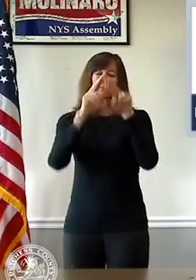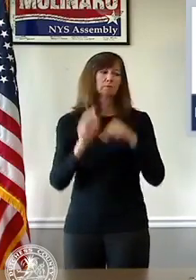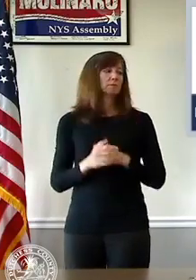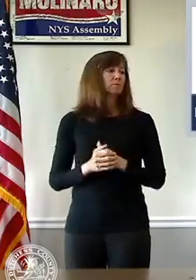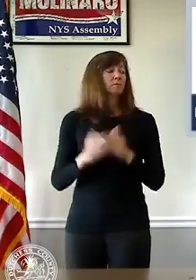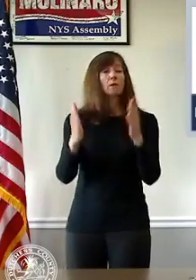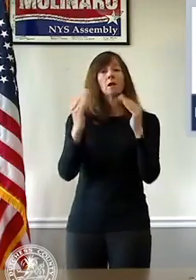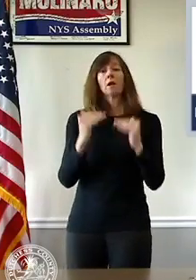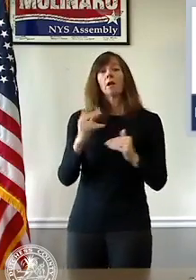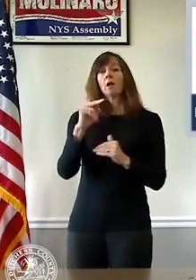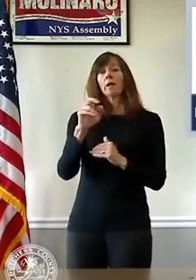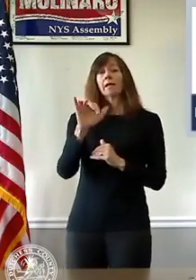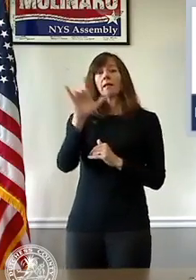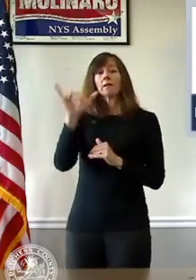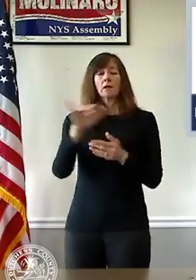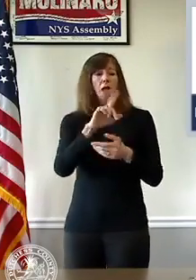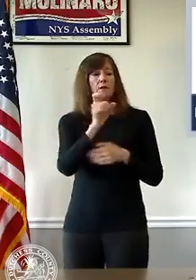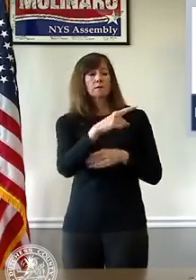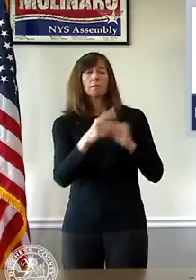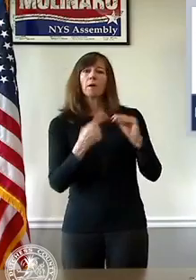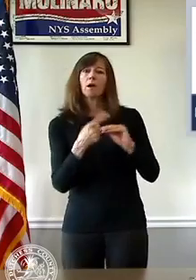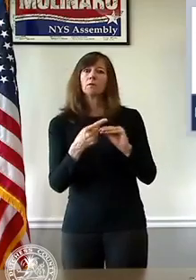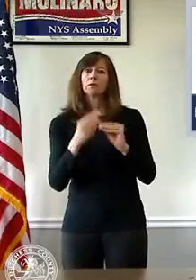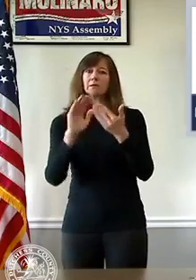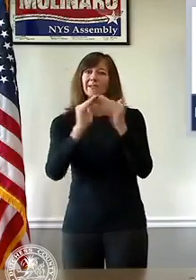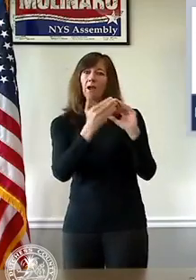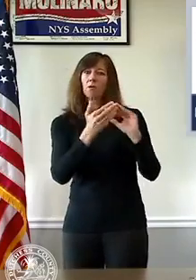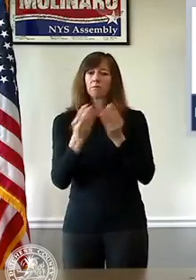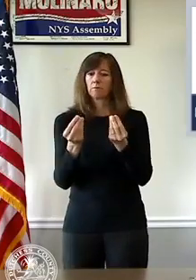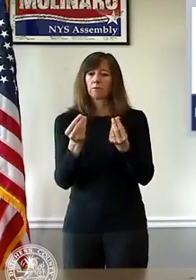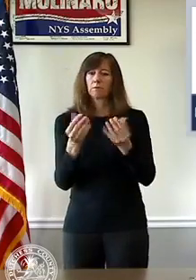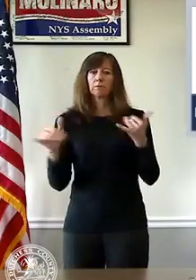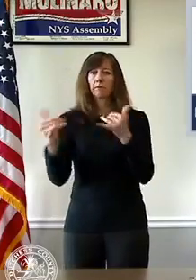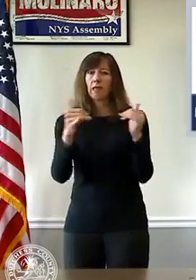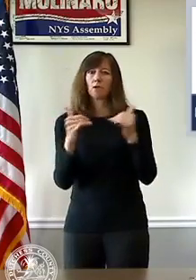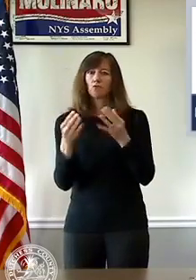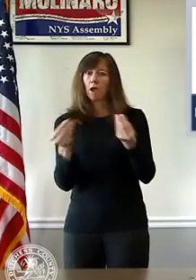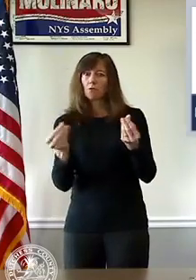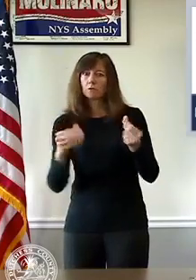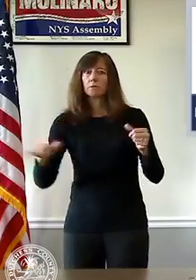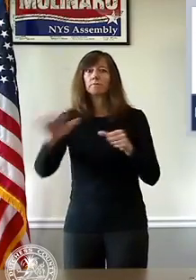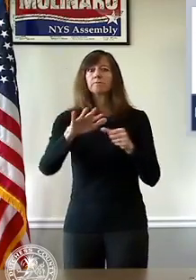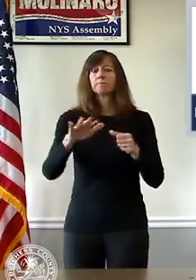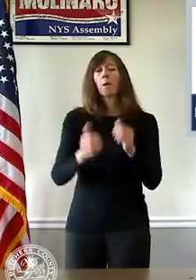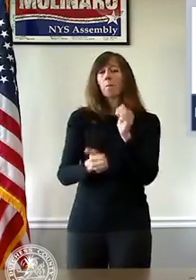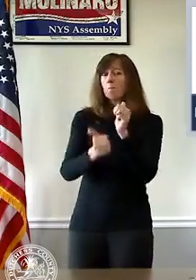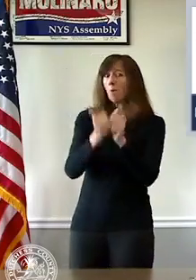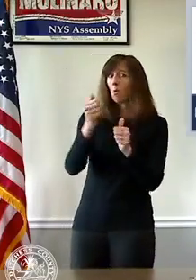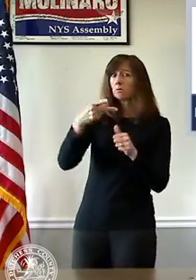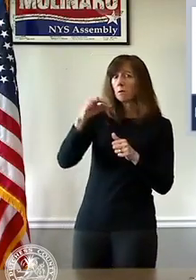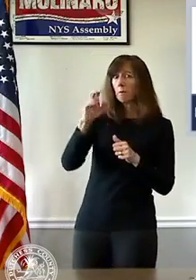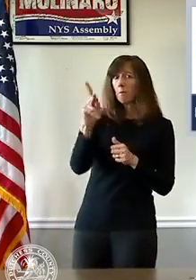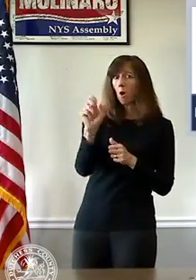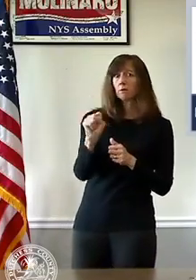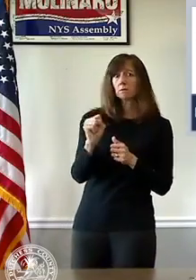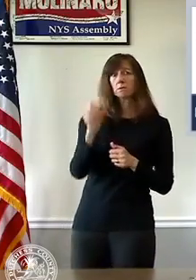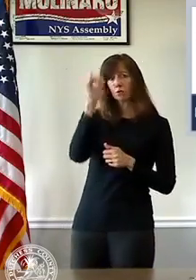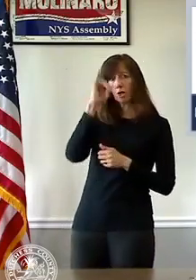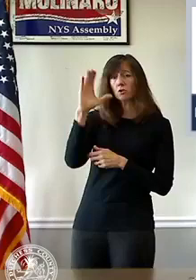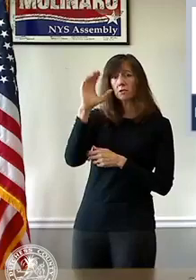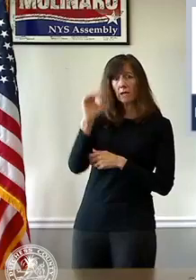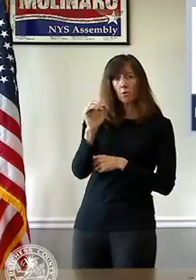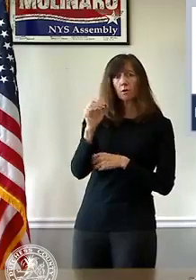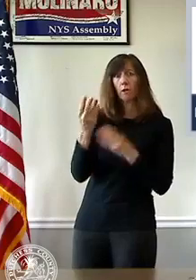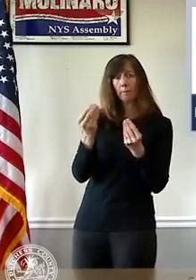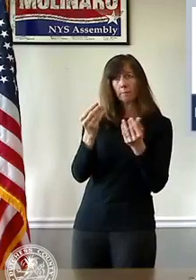playgrounds. Kelly, I will tell you, most parks are open. Dutchess County's playgrounds are accessible.